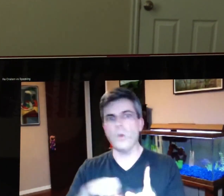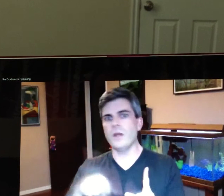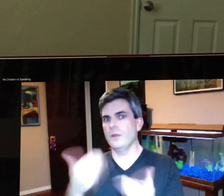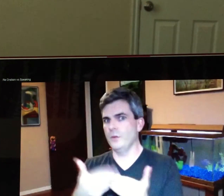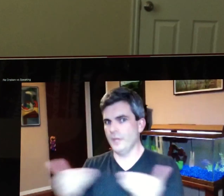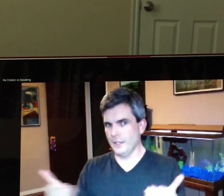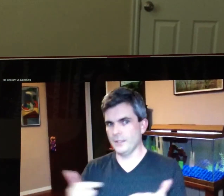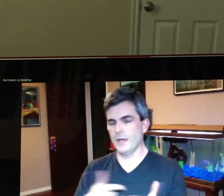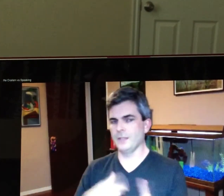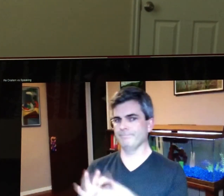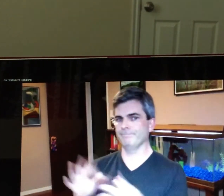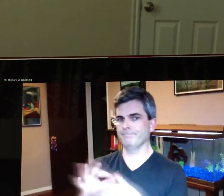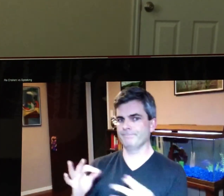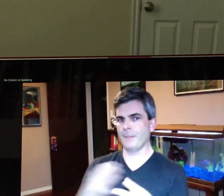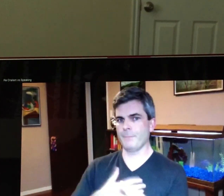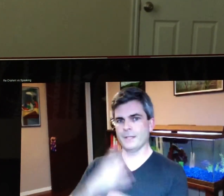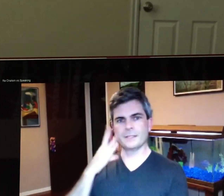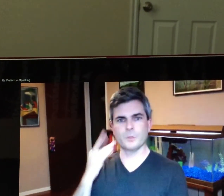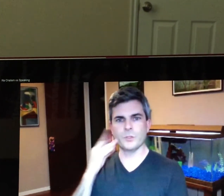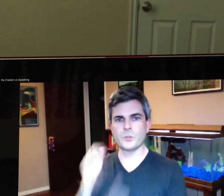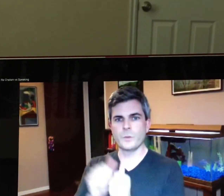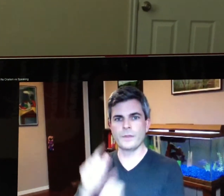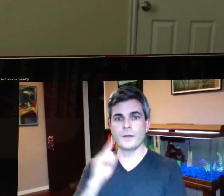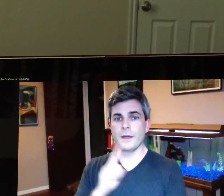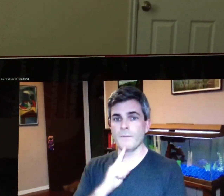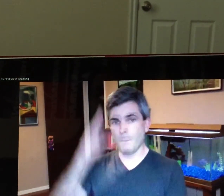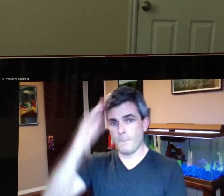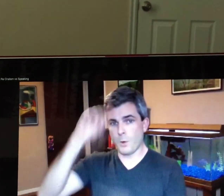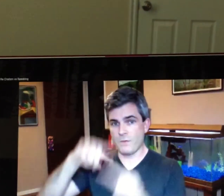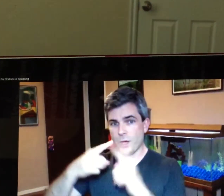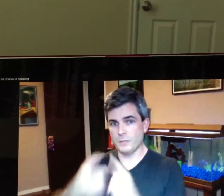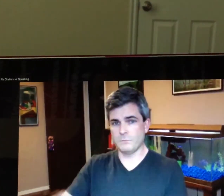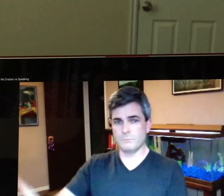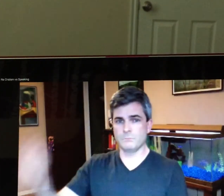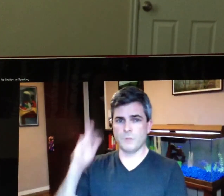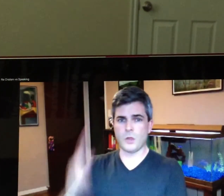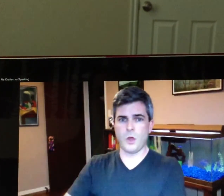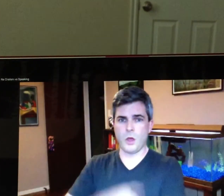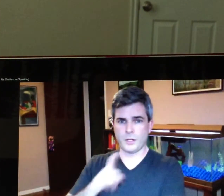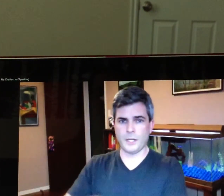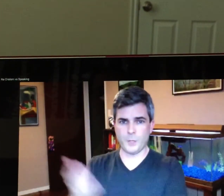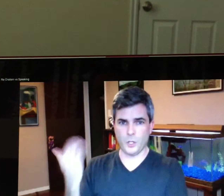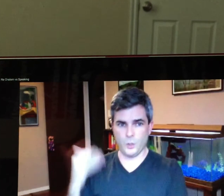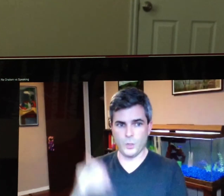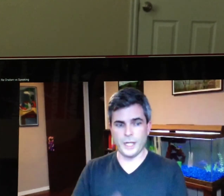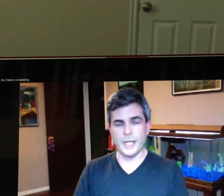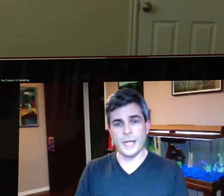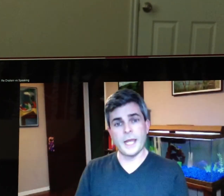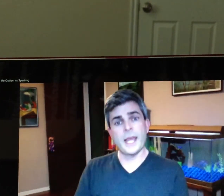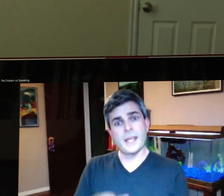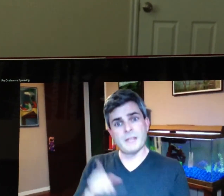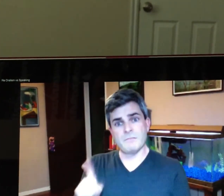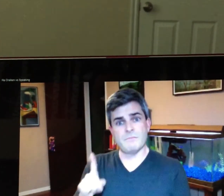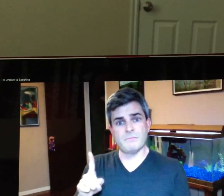also think it's important to understand that sometimes deaf people don't understand, even if they are raised oral.